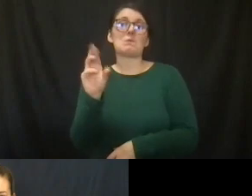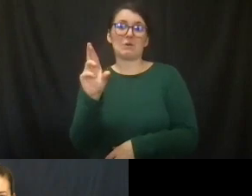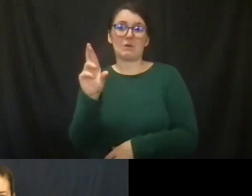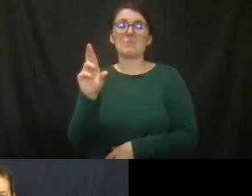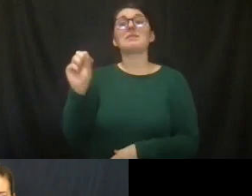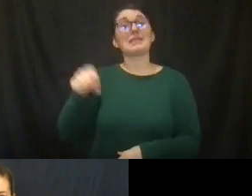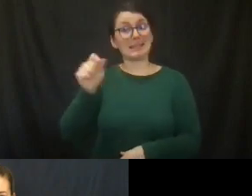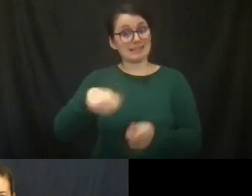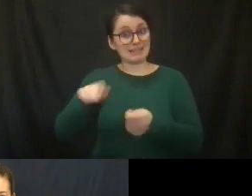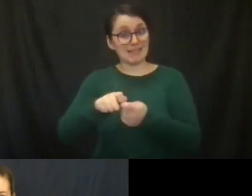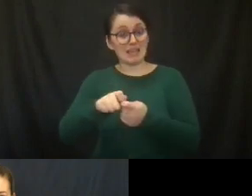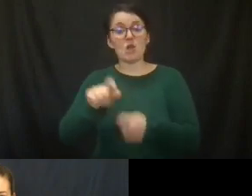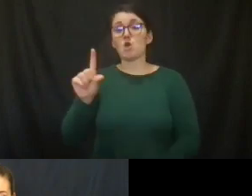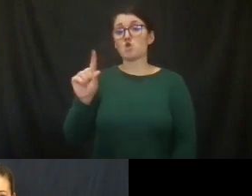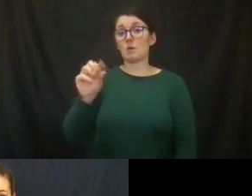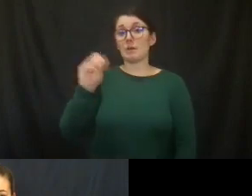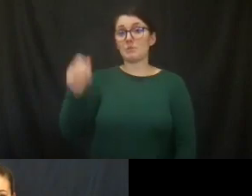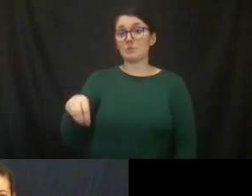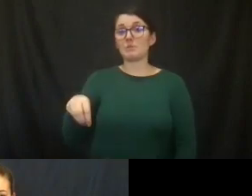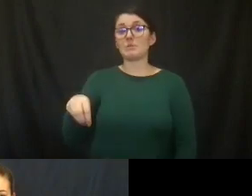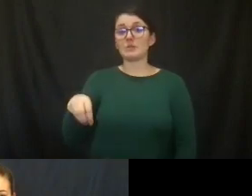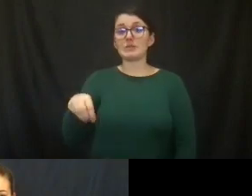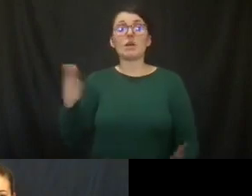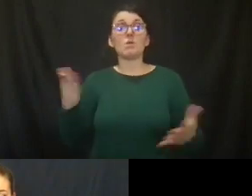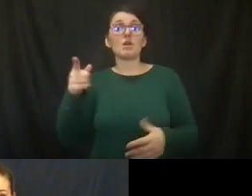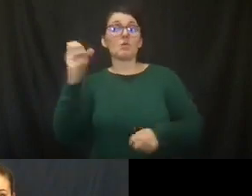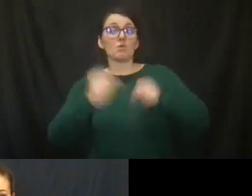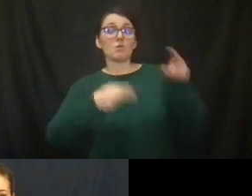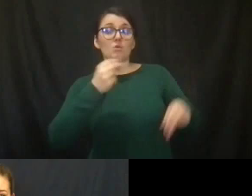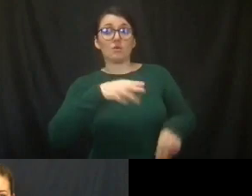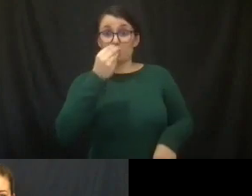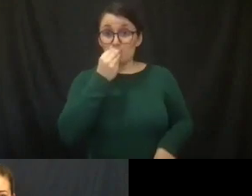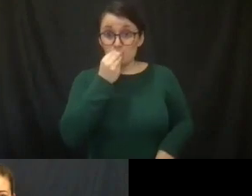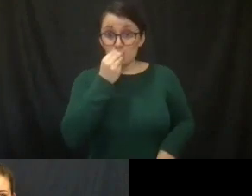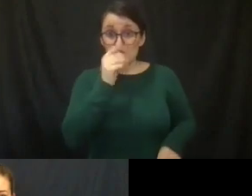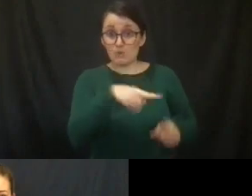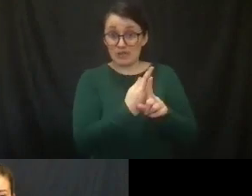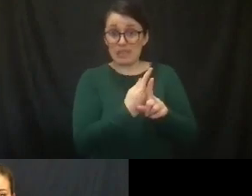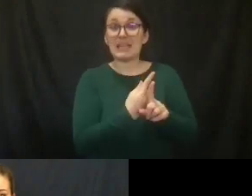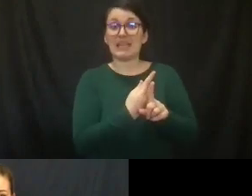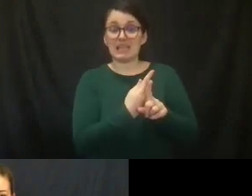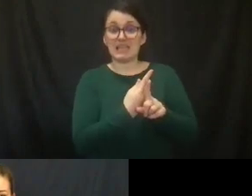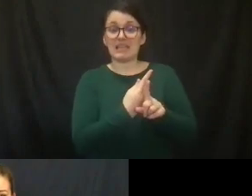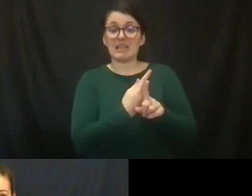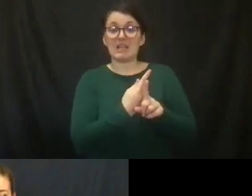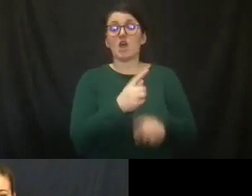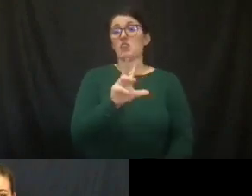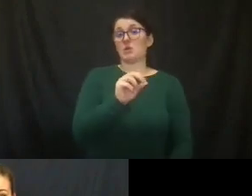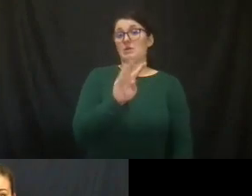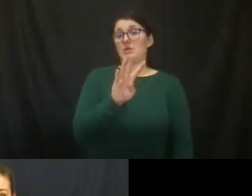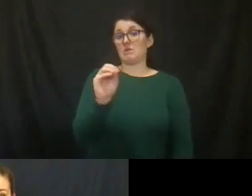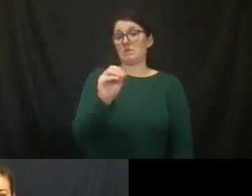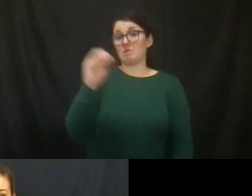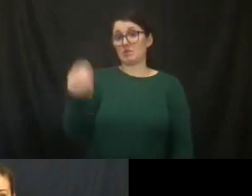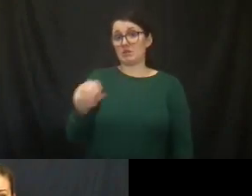And actually 20% of what we throw away is food. Wow. Can you Yeah, or guys even actually 30 to 40%